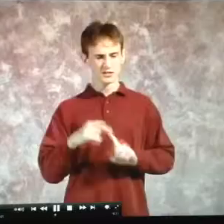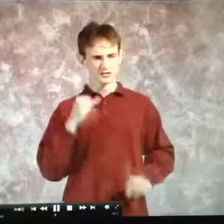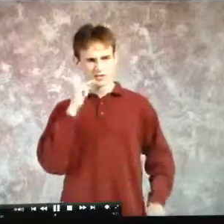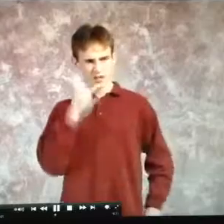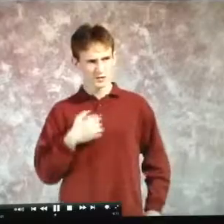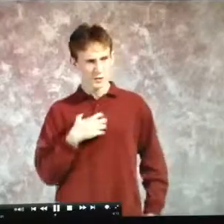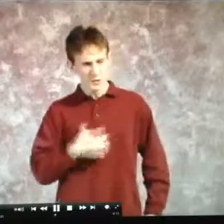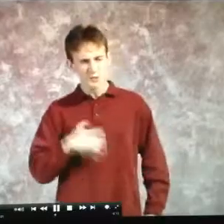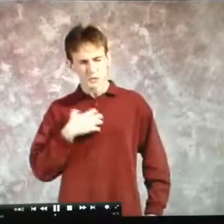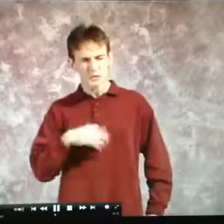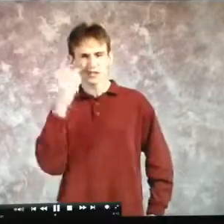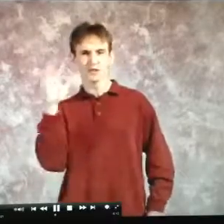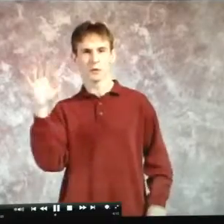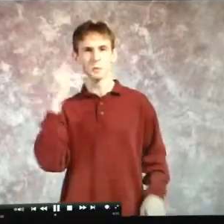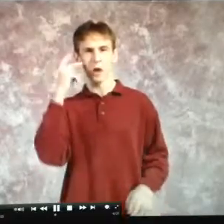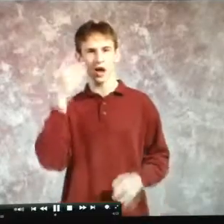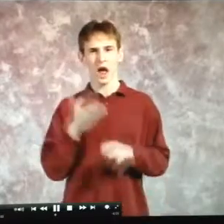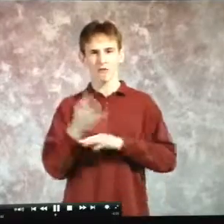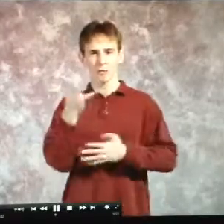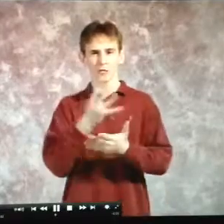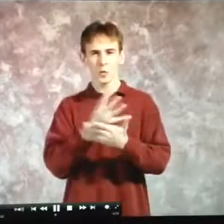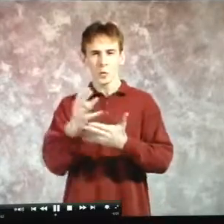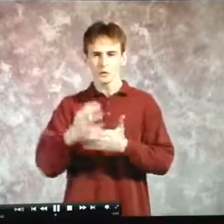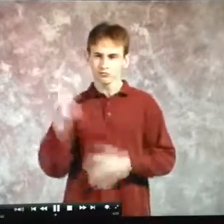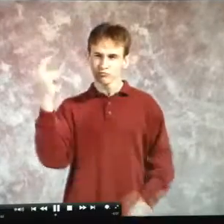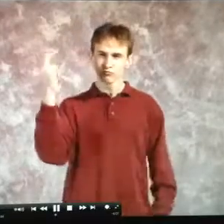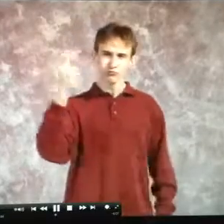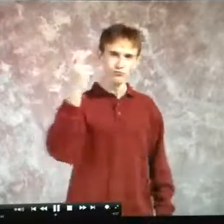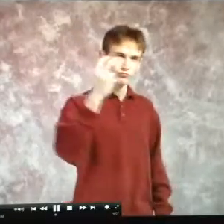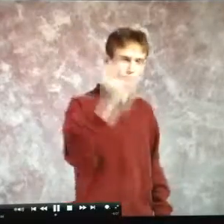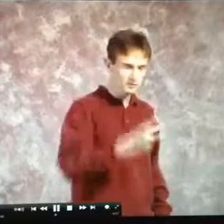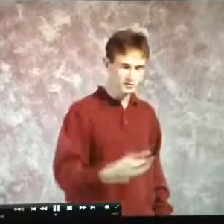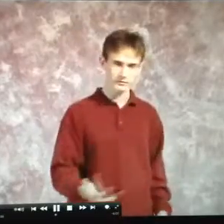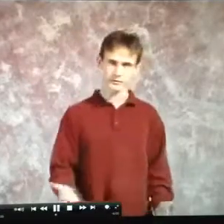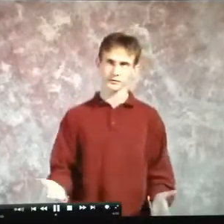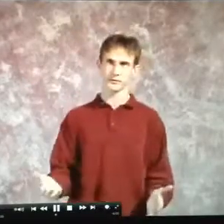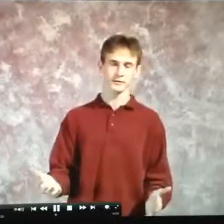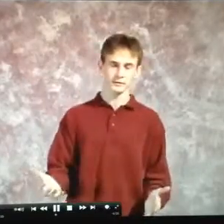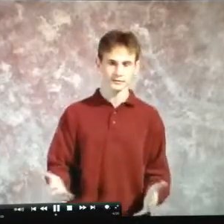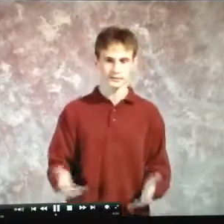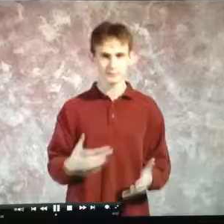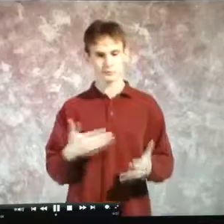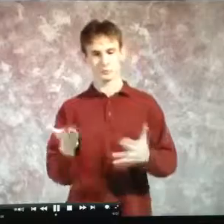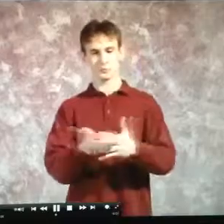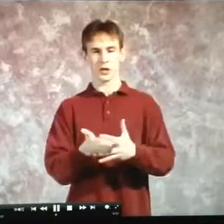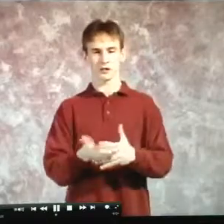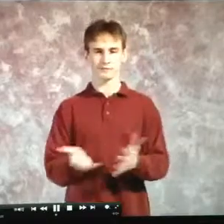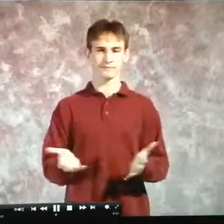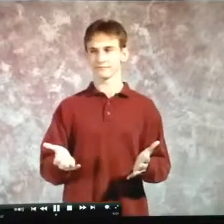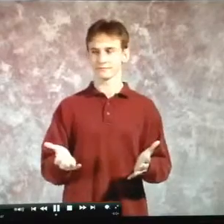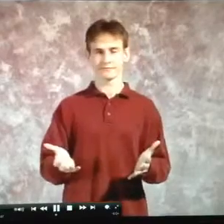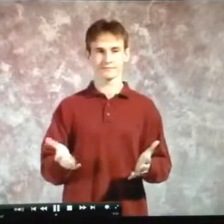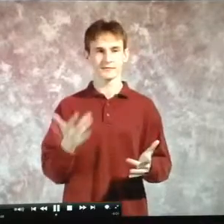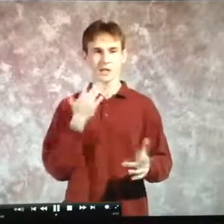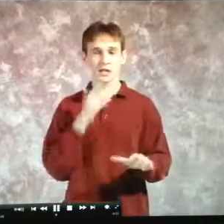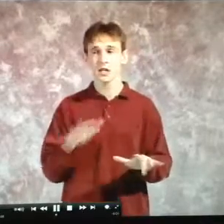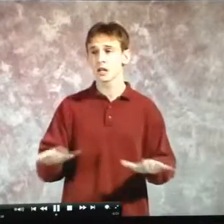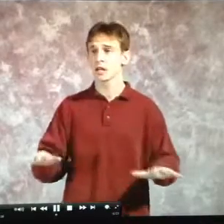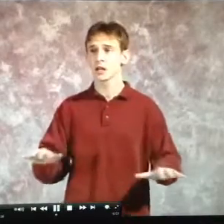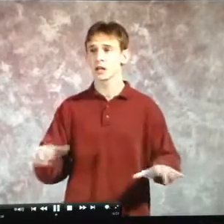so I saw a lot of my friends. A lot of my friends were jealous. They wish they would have been able to go ahead and go early after 4 weeks of traveling along. They wish they had a